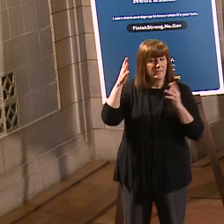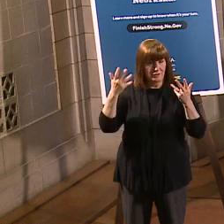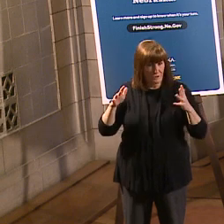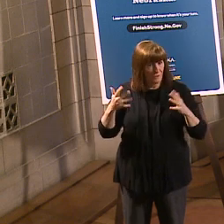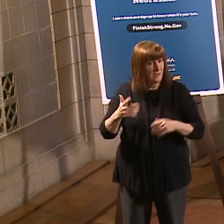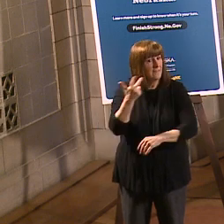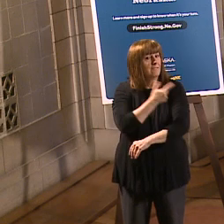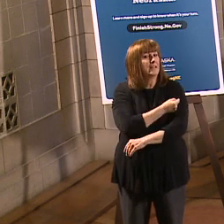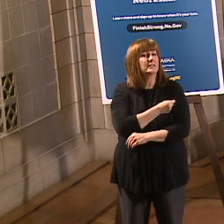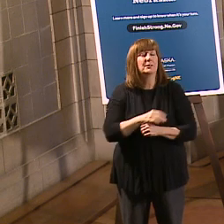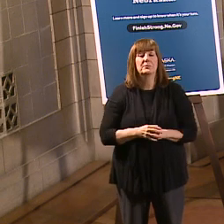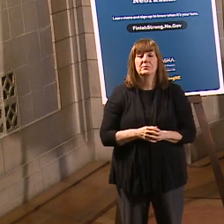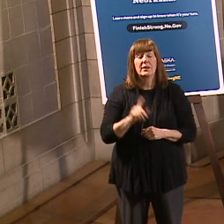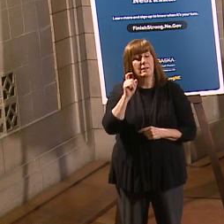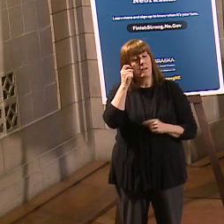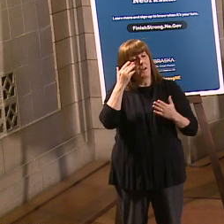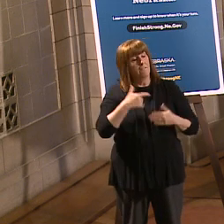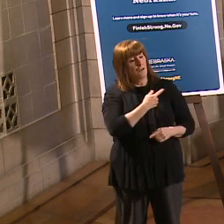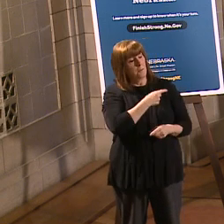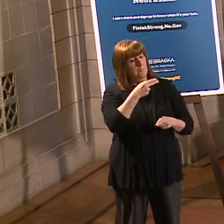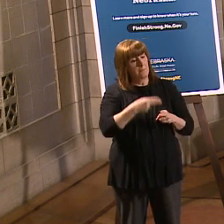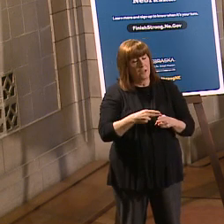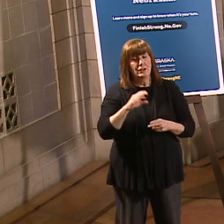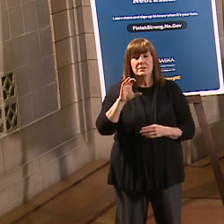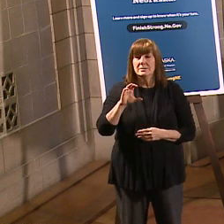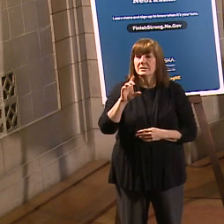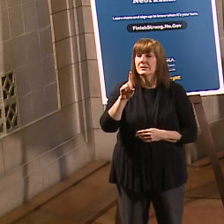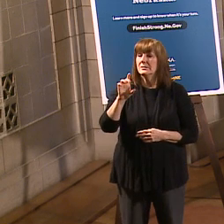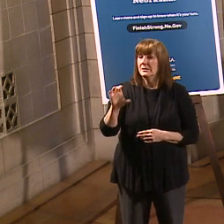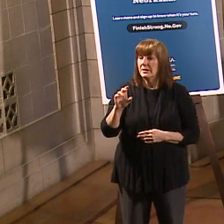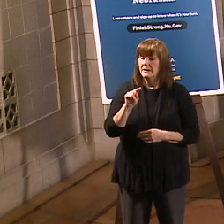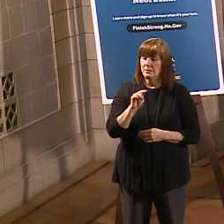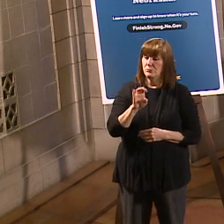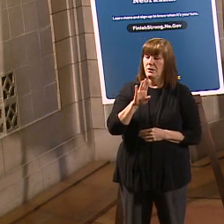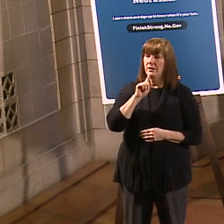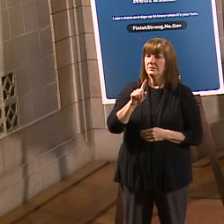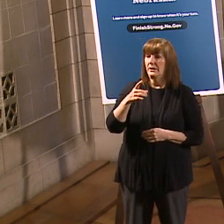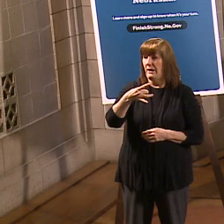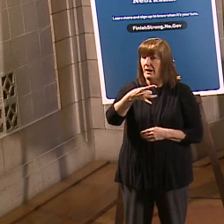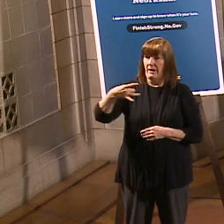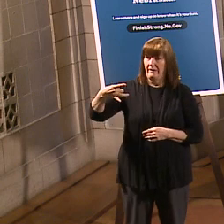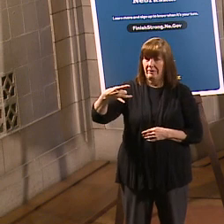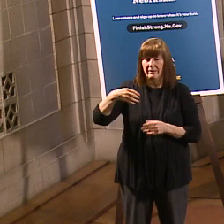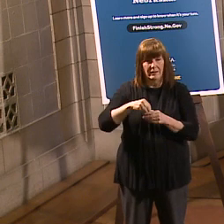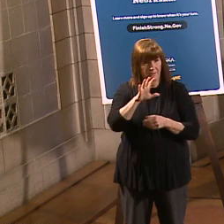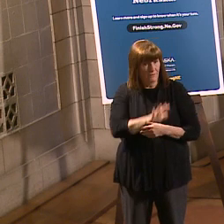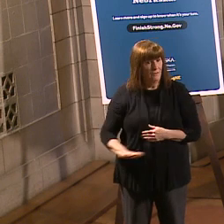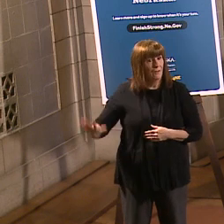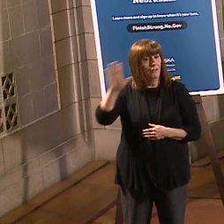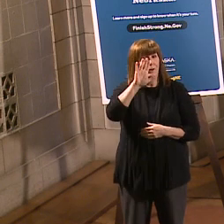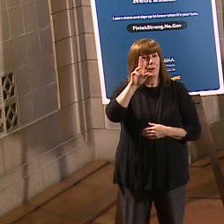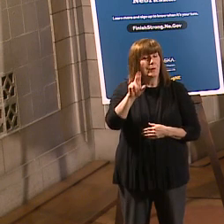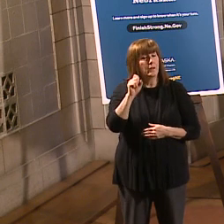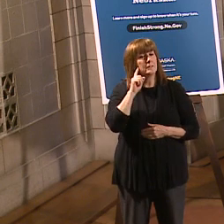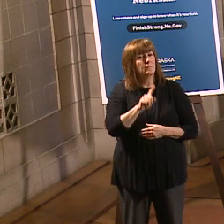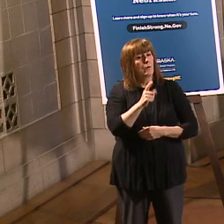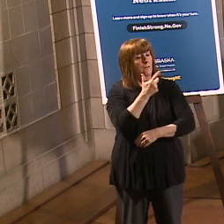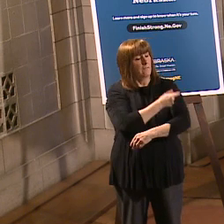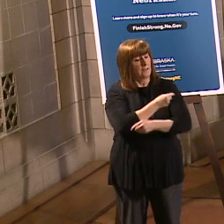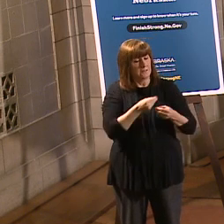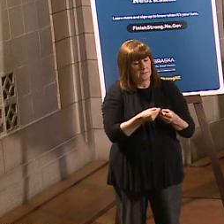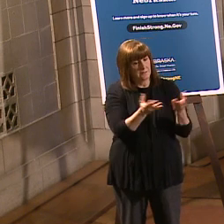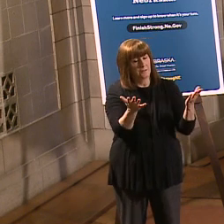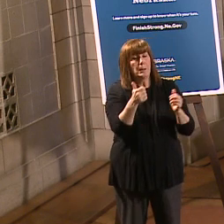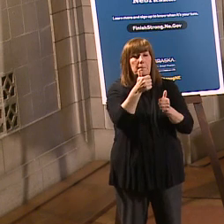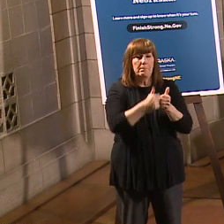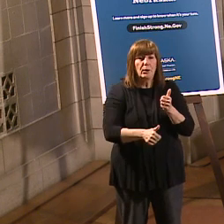vaccinated as well. As the governor mentioned, the CDC has Nebraska ranked as eighth in the United States for doses delivered per 100,000